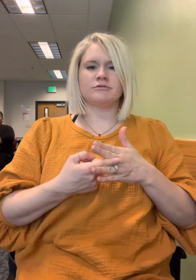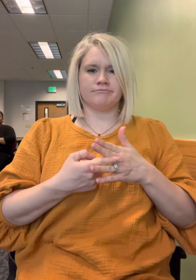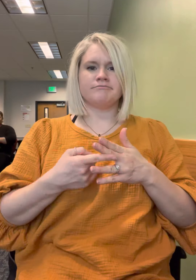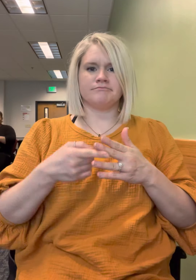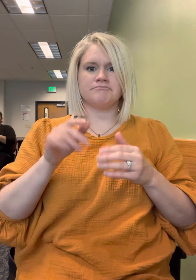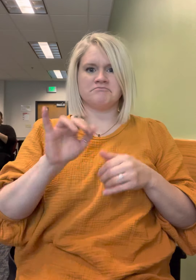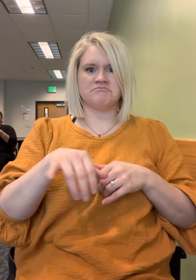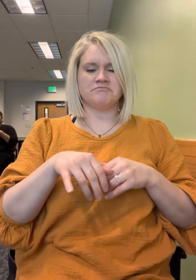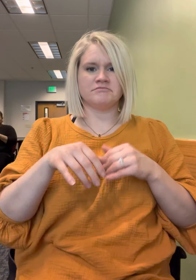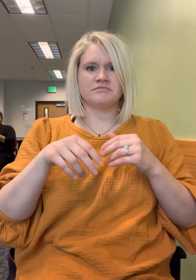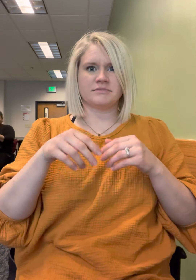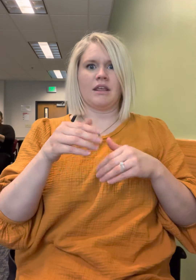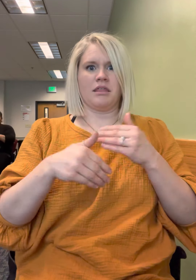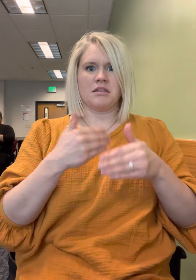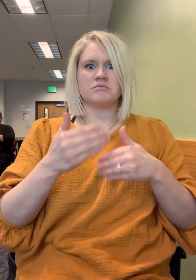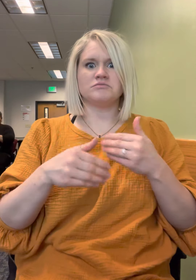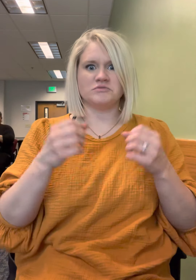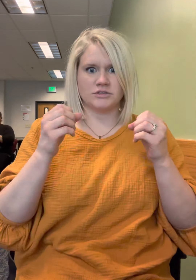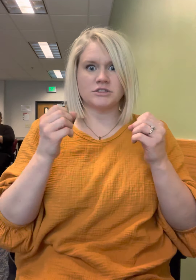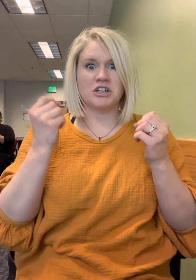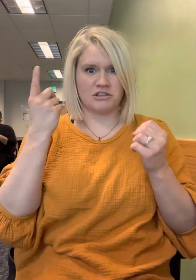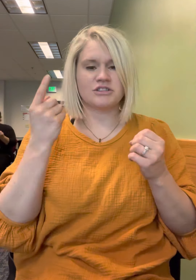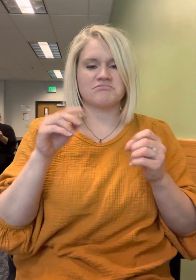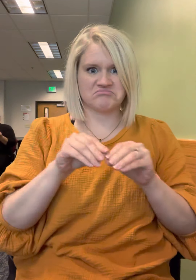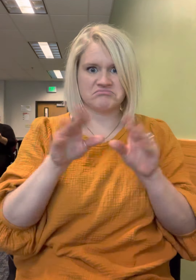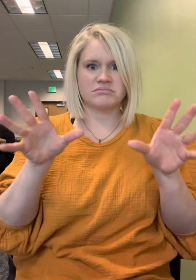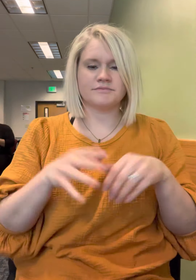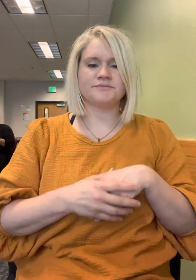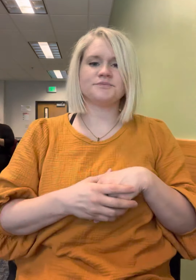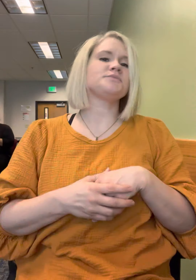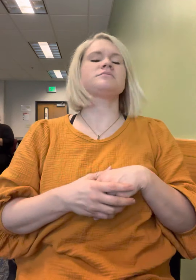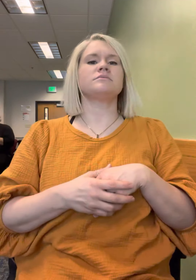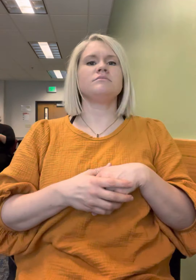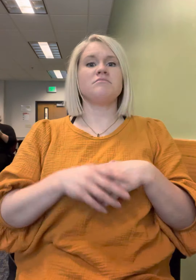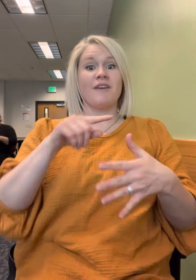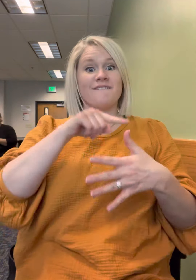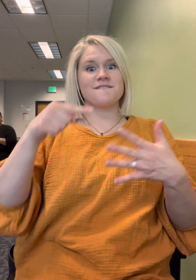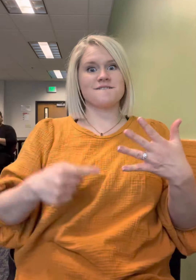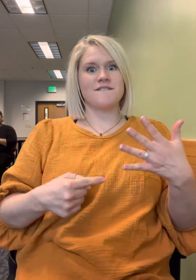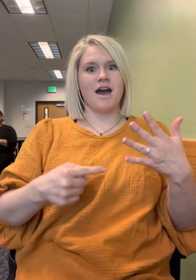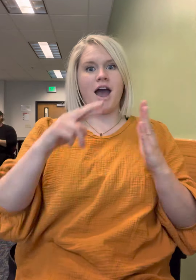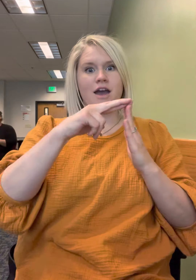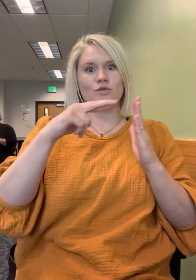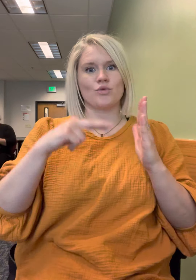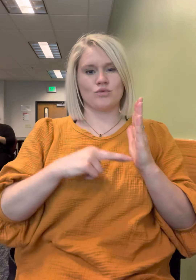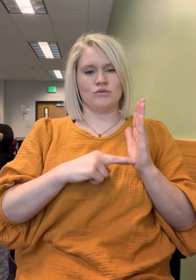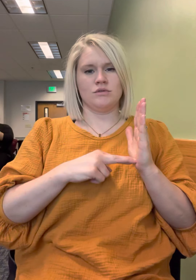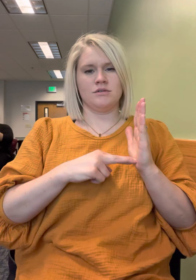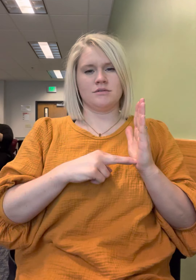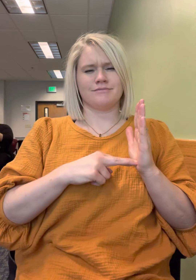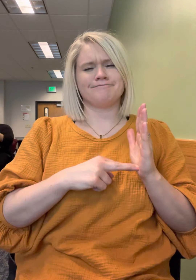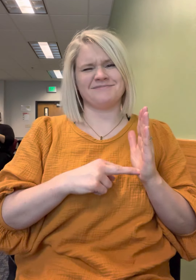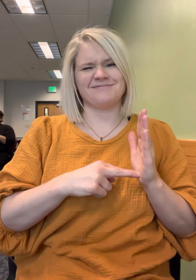5 rules. Don't think I'm silly when I call them magic rules. In a way, they can work